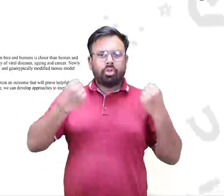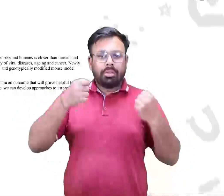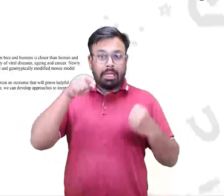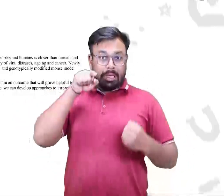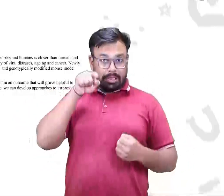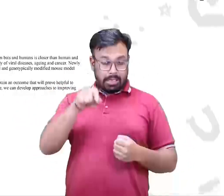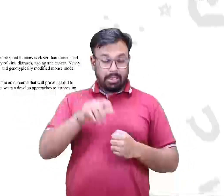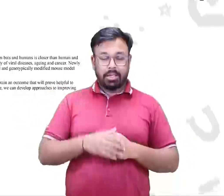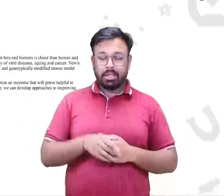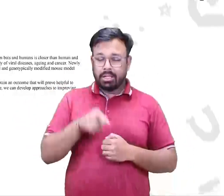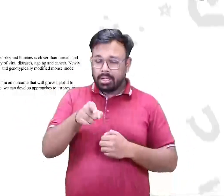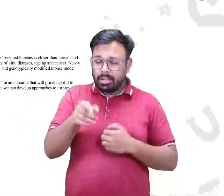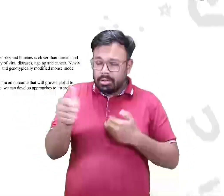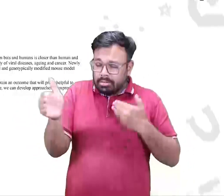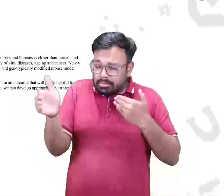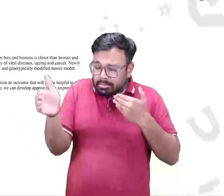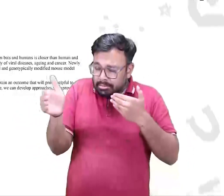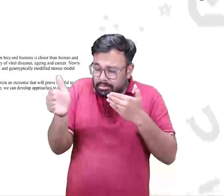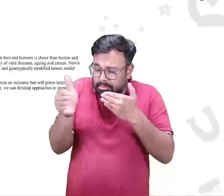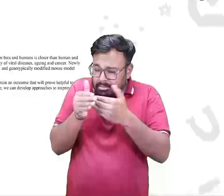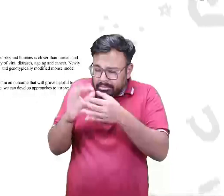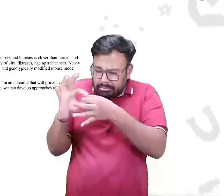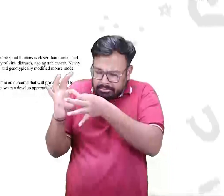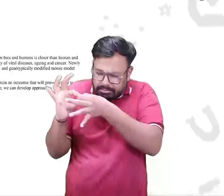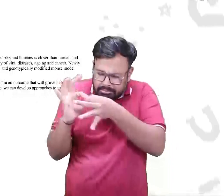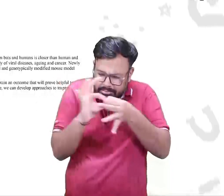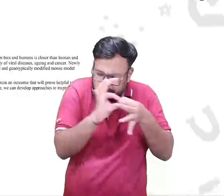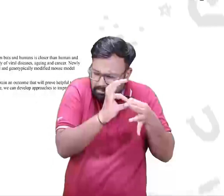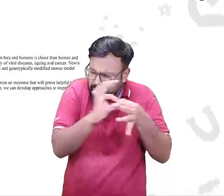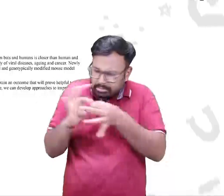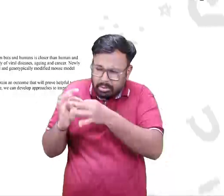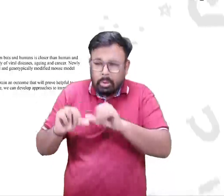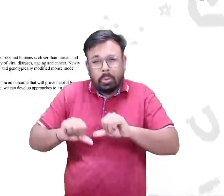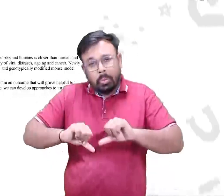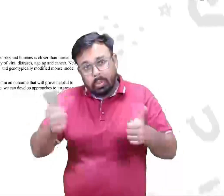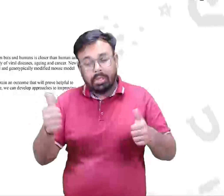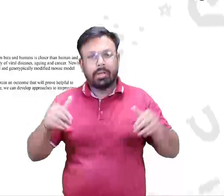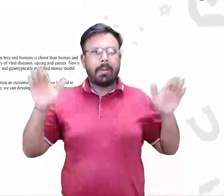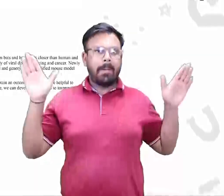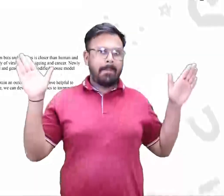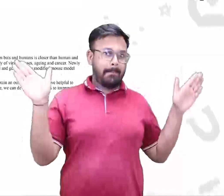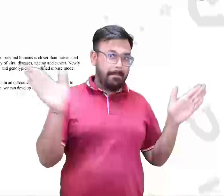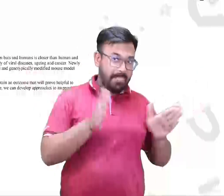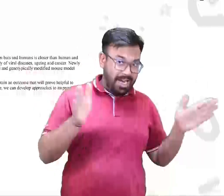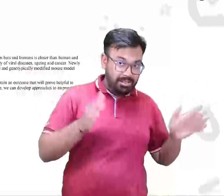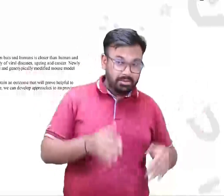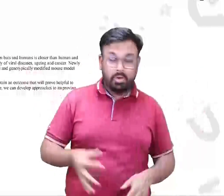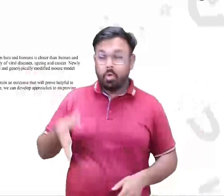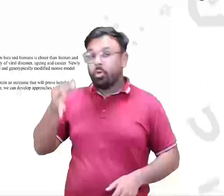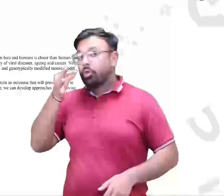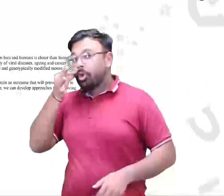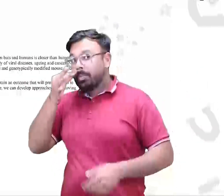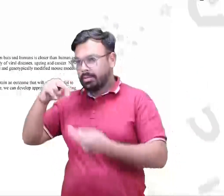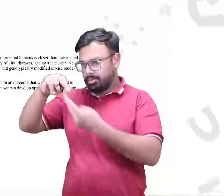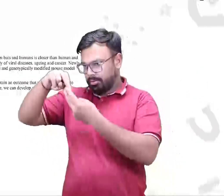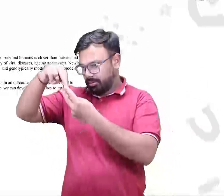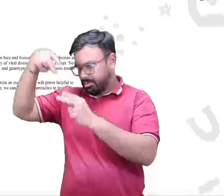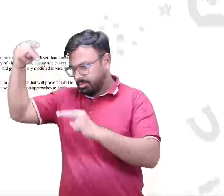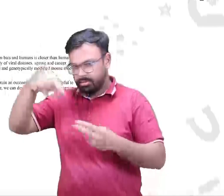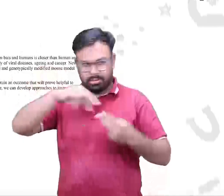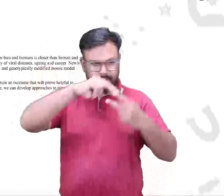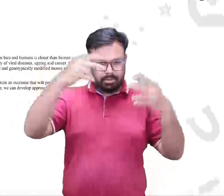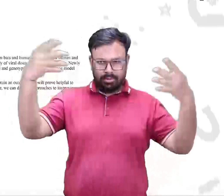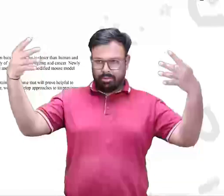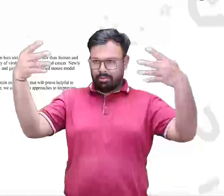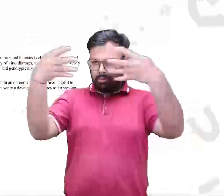the ancestral relationship between bats and human is closer than human and rodent.